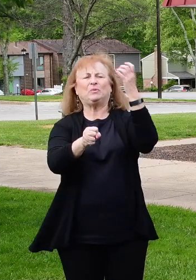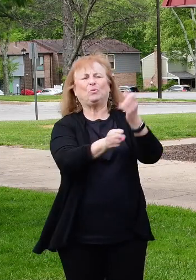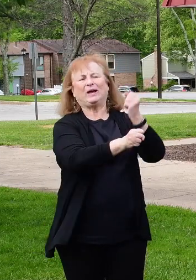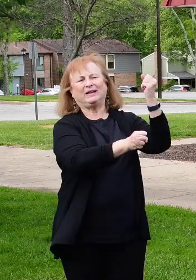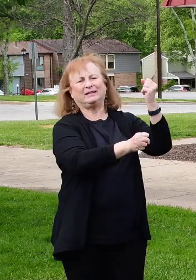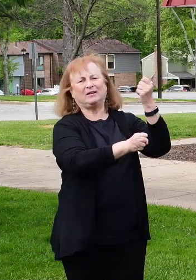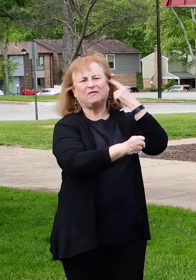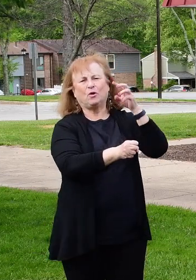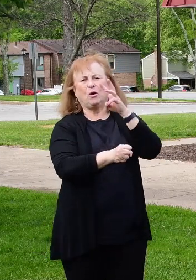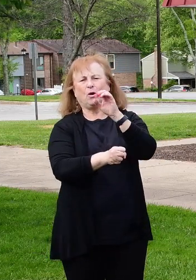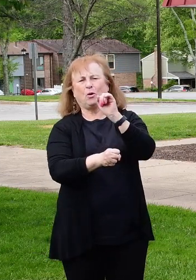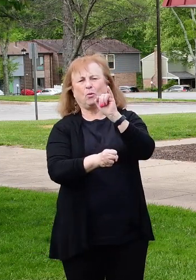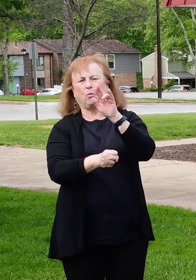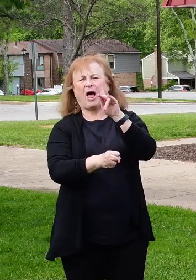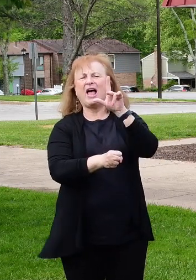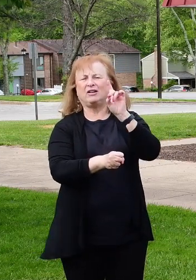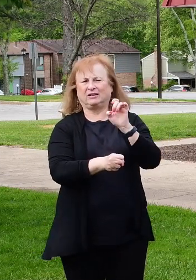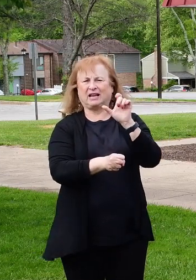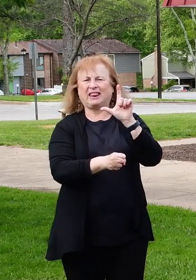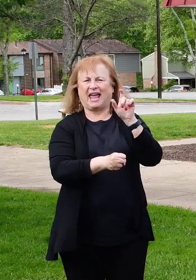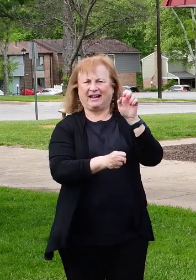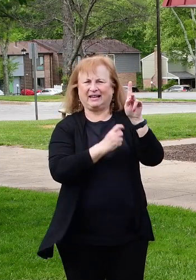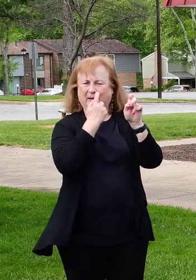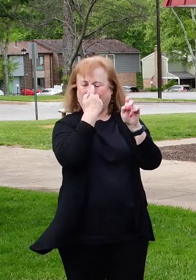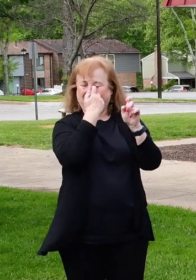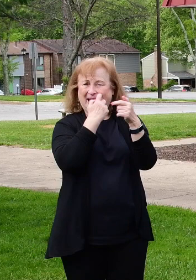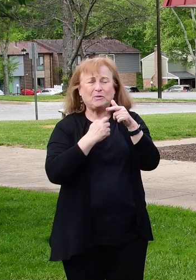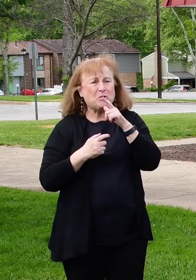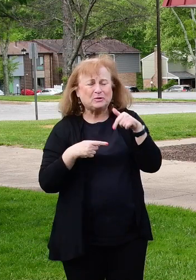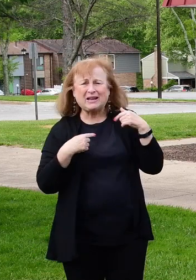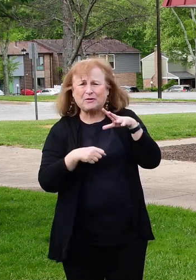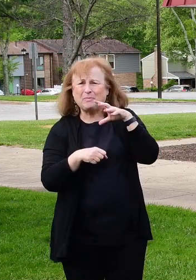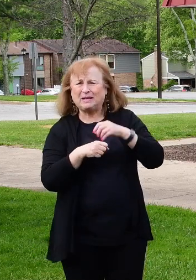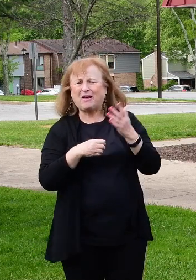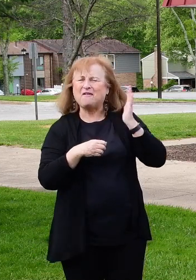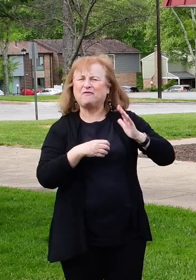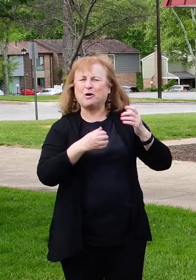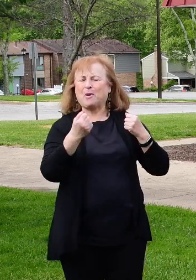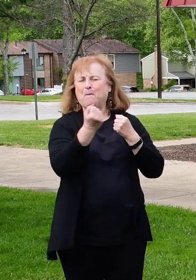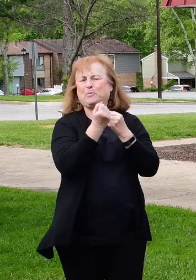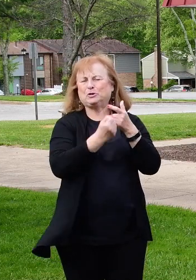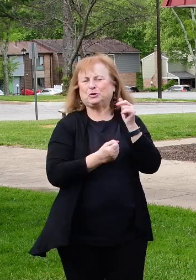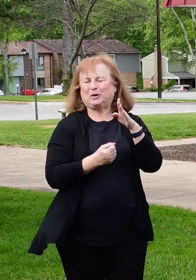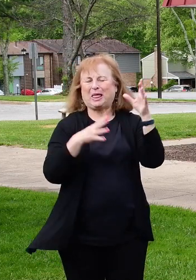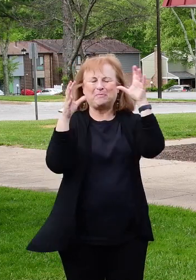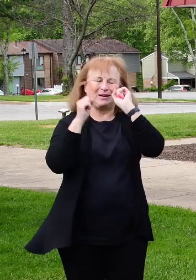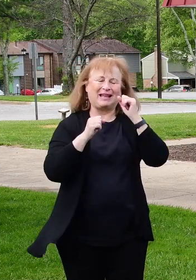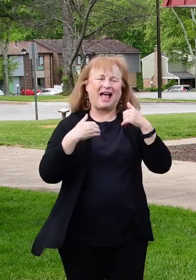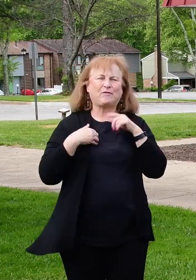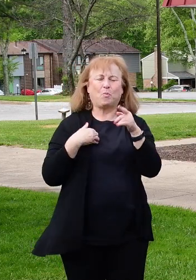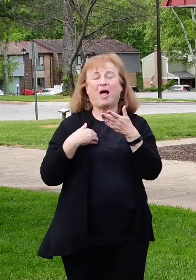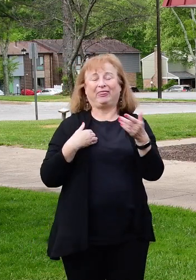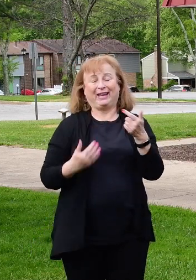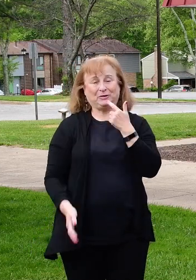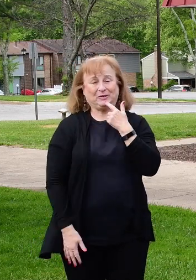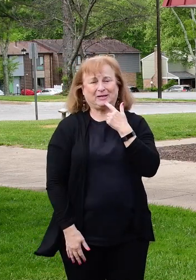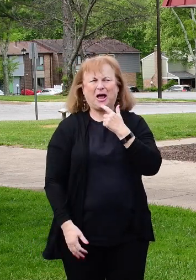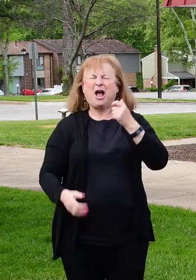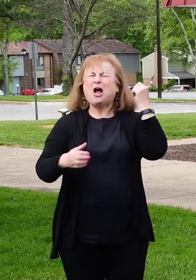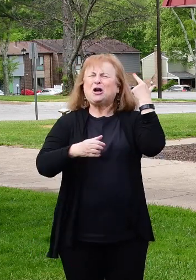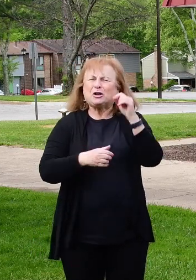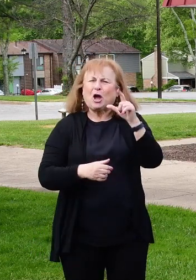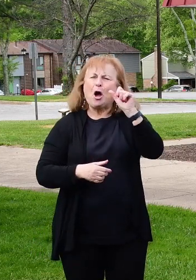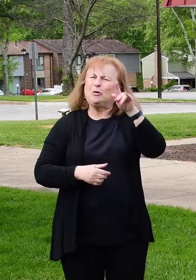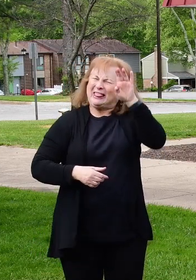win-win for Wild Lake. And as anybody who has ever been a former Booster Club president, I only have one thing to say: